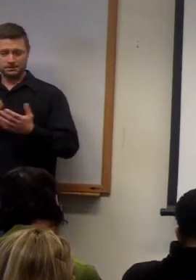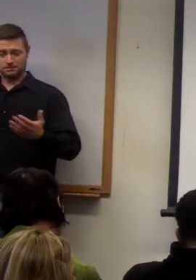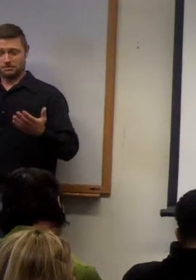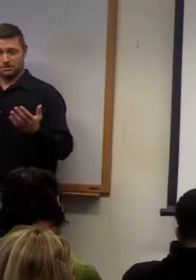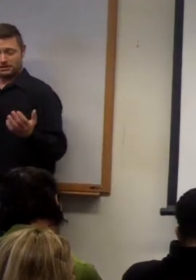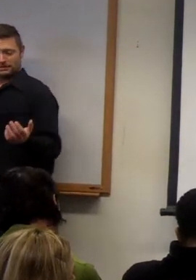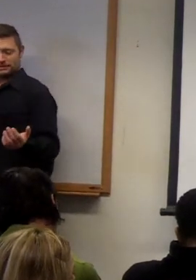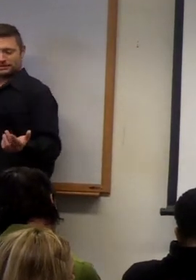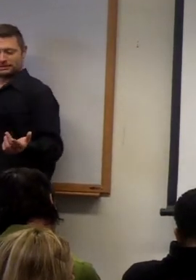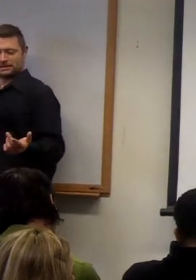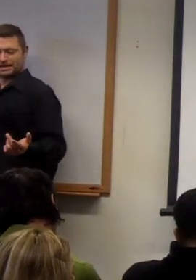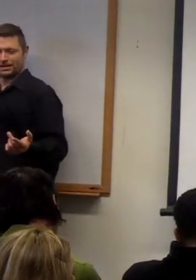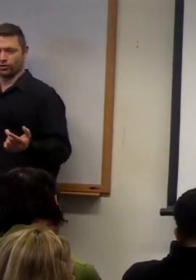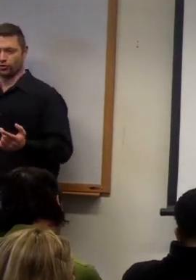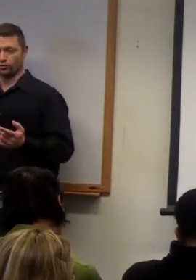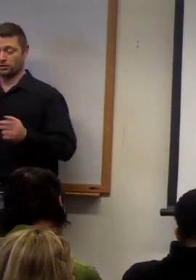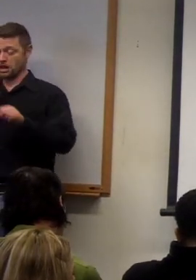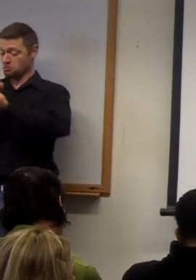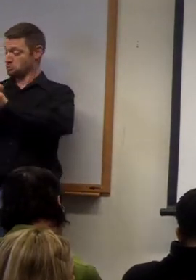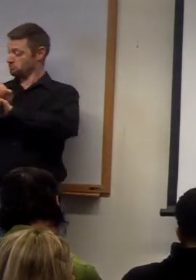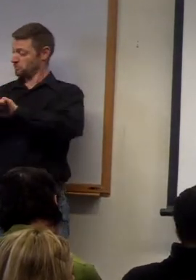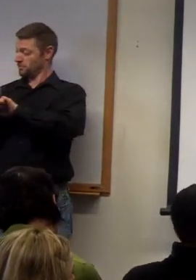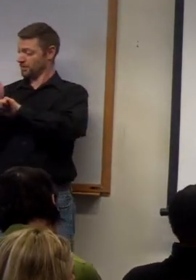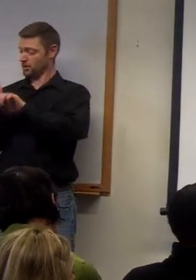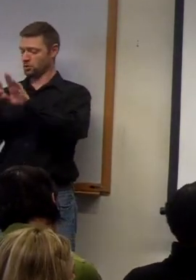work at the Elliott Bay Book Company right around the corner.